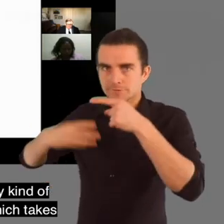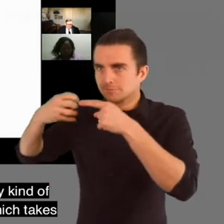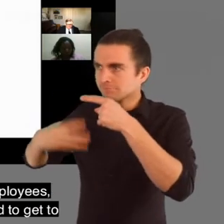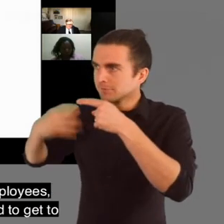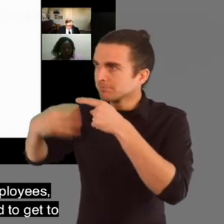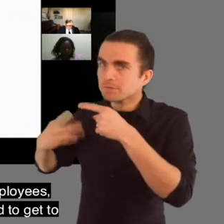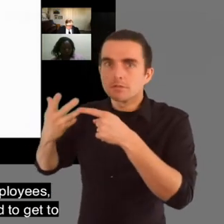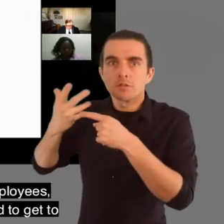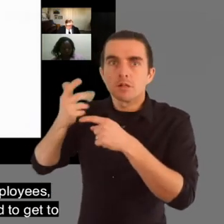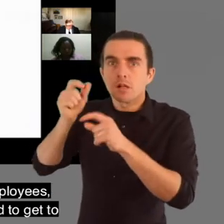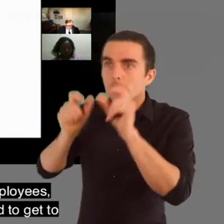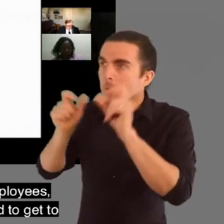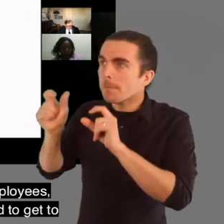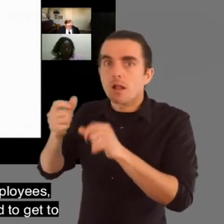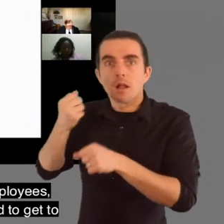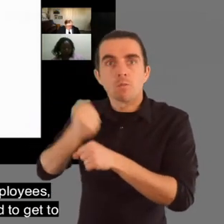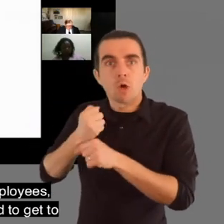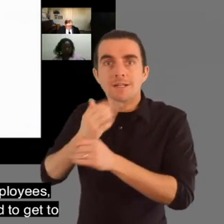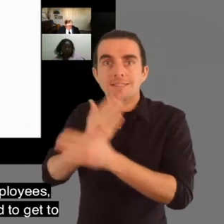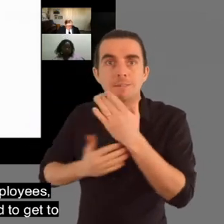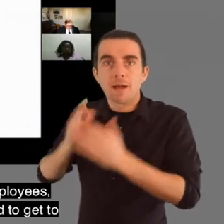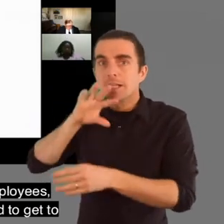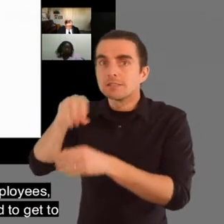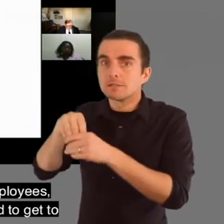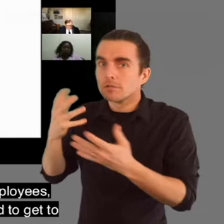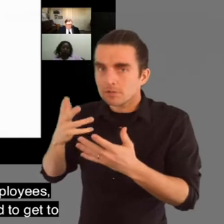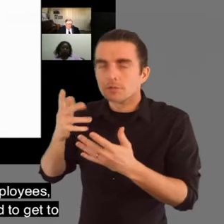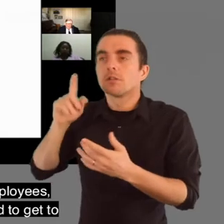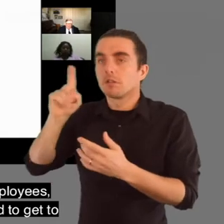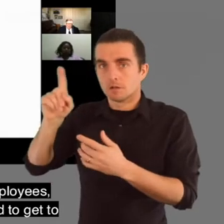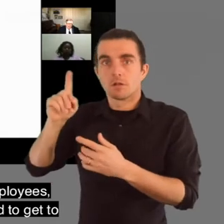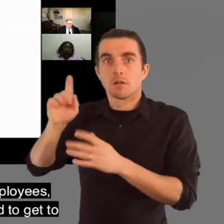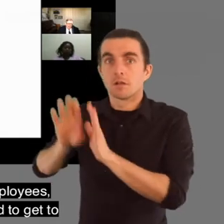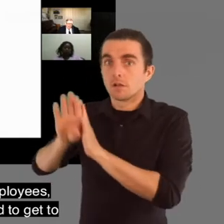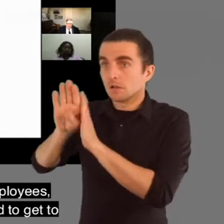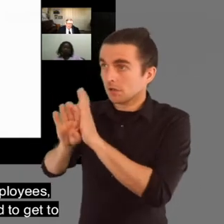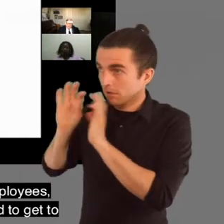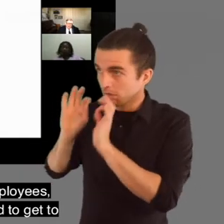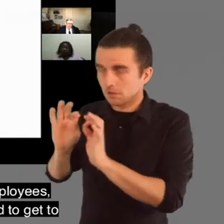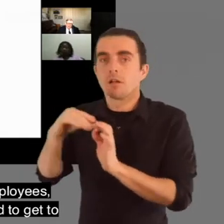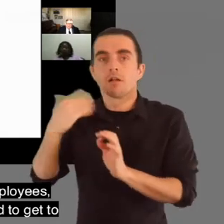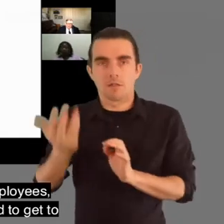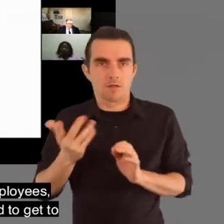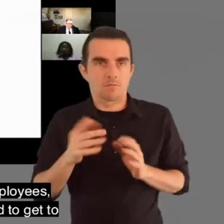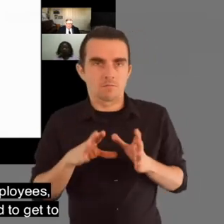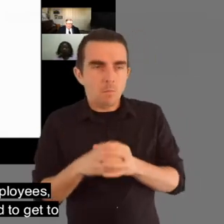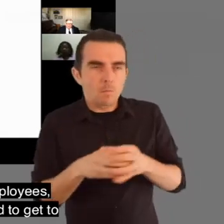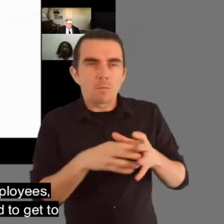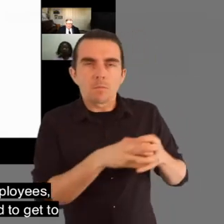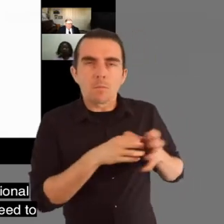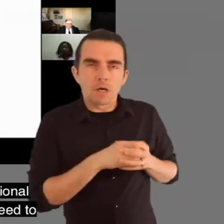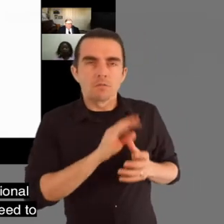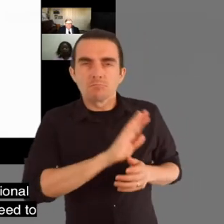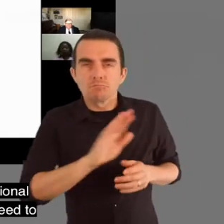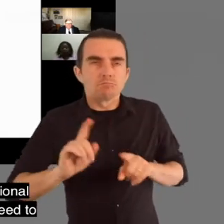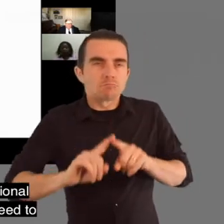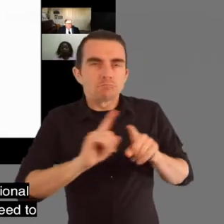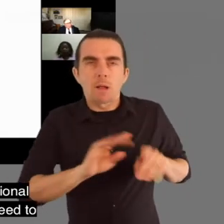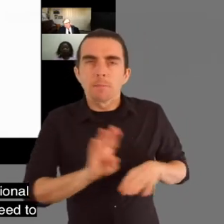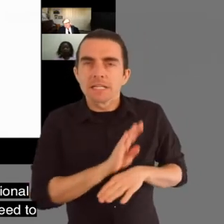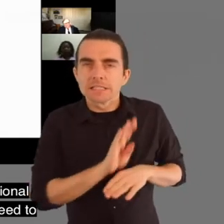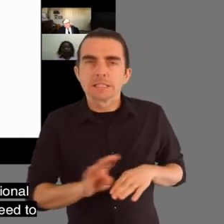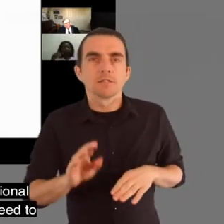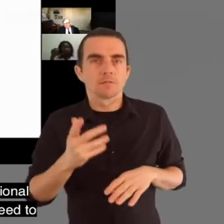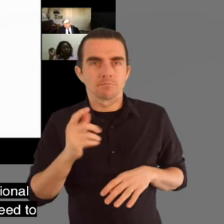takes on people with disability as employers is the opportunity. This needs to break down and need to get to the smaller